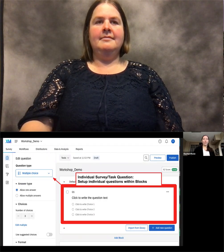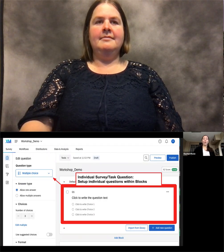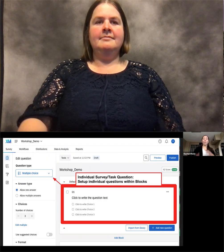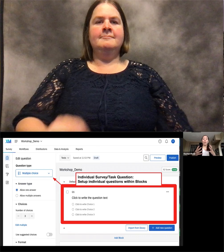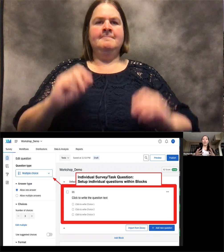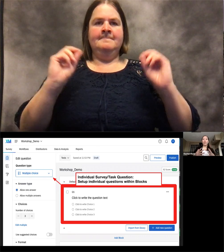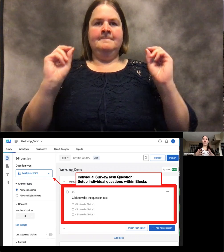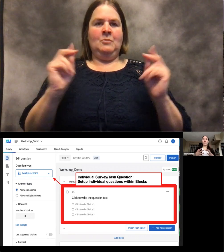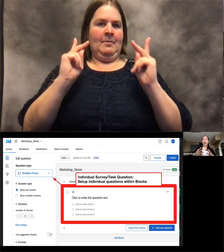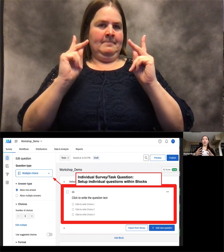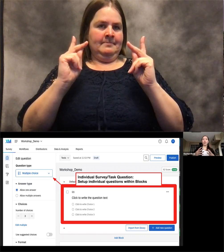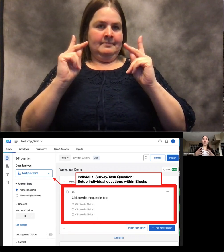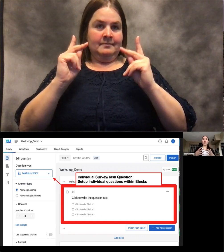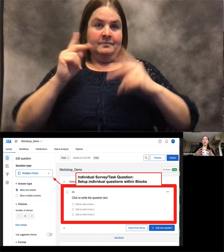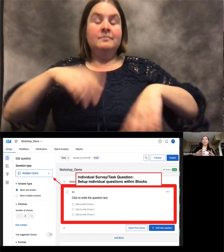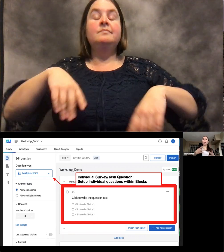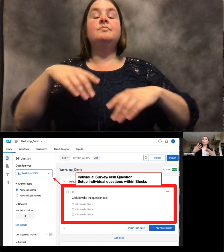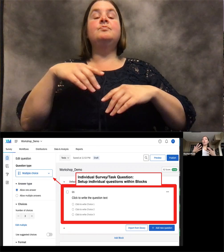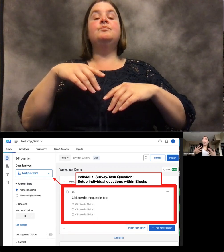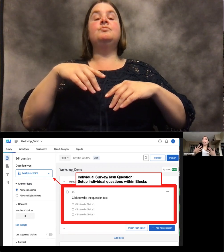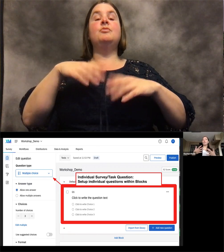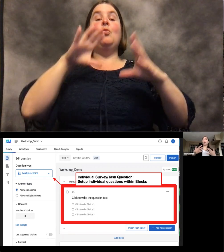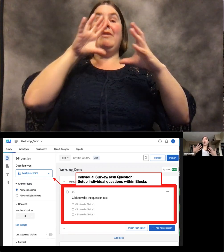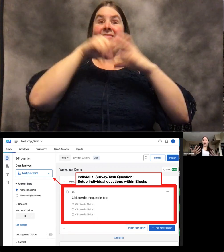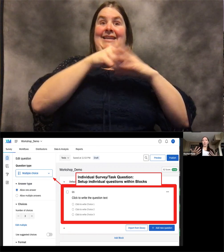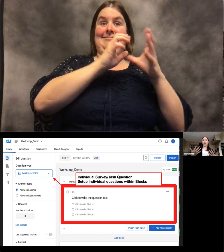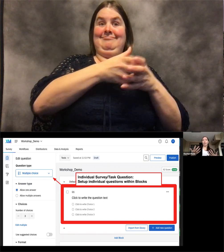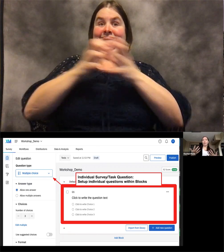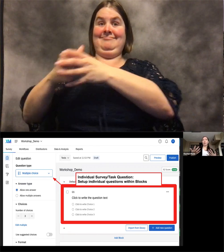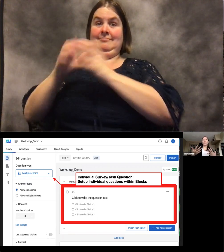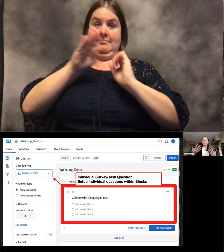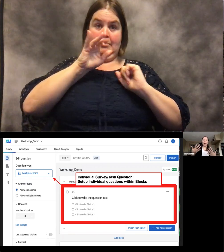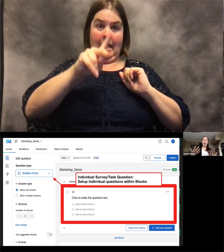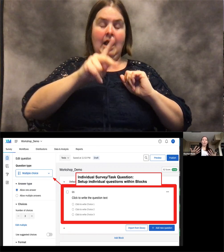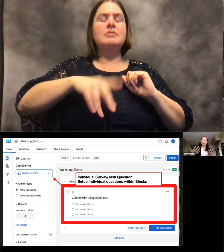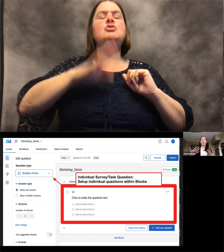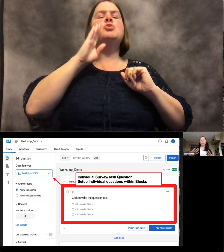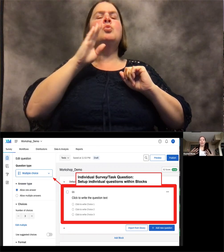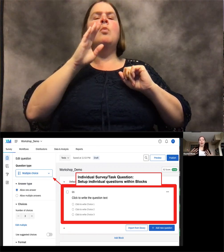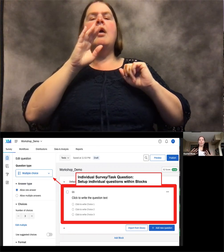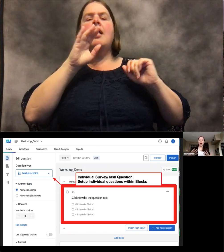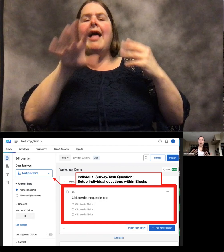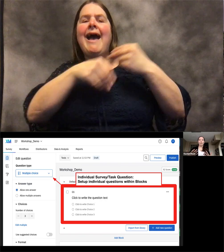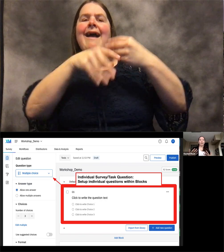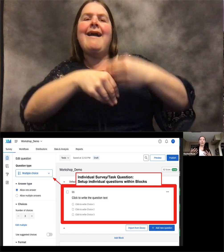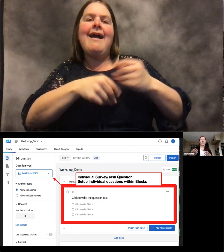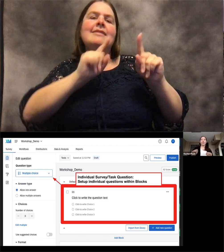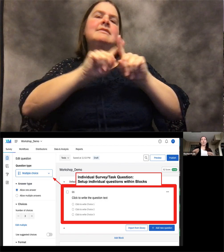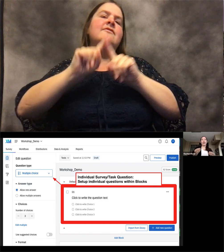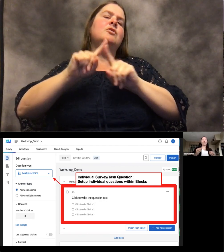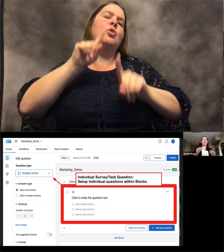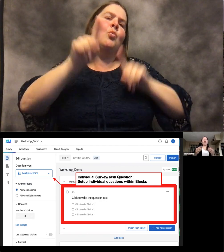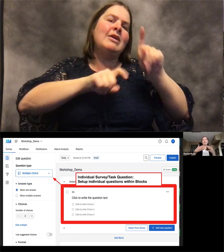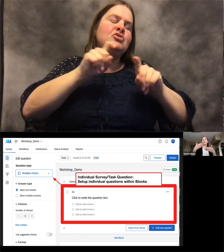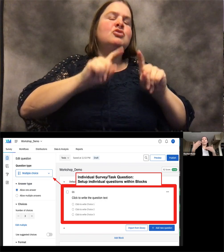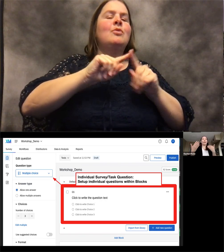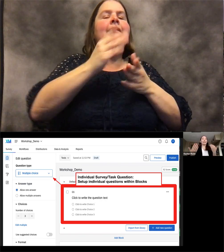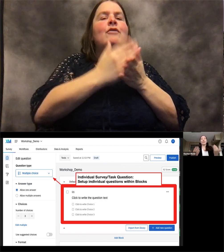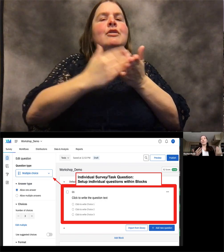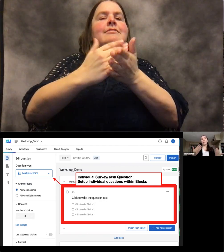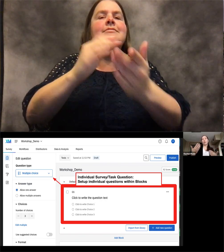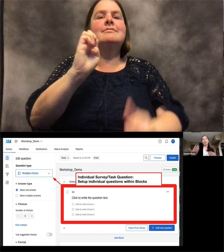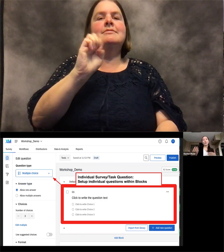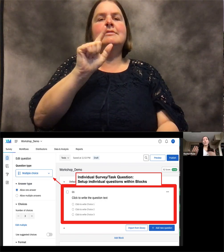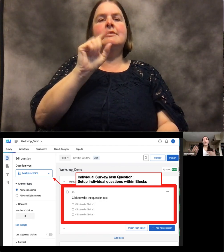Okay, within those blocks, you're going to create different questions or different elements within that block. So that's like